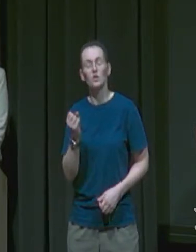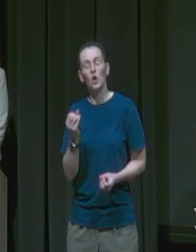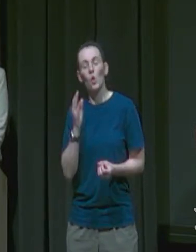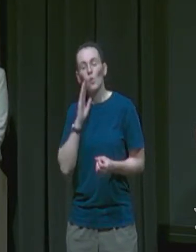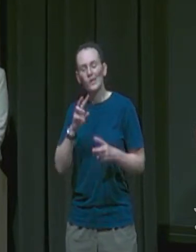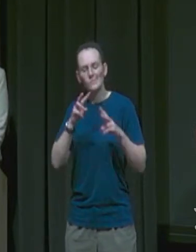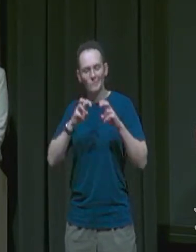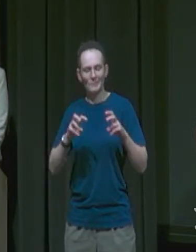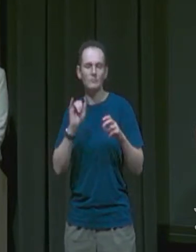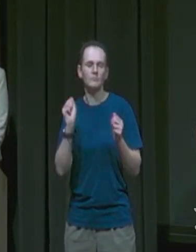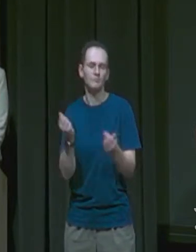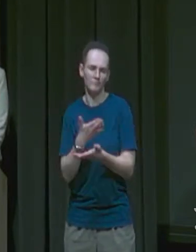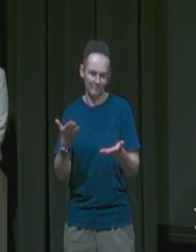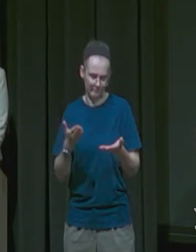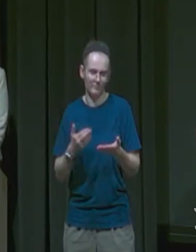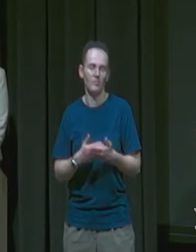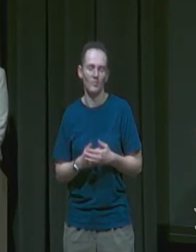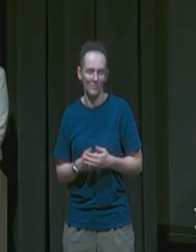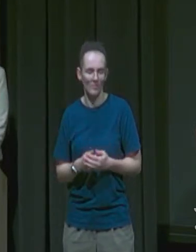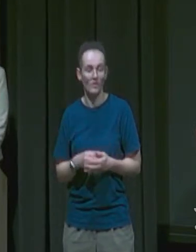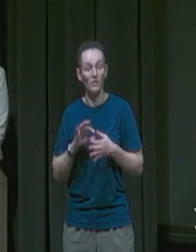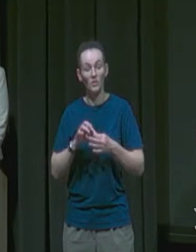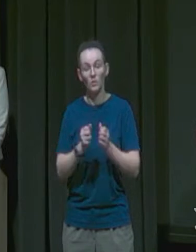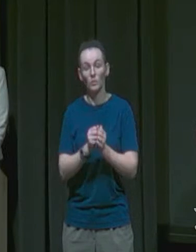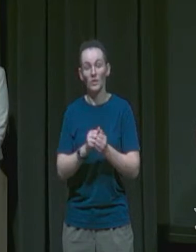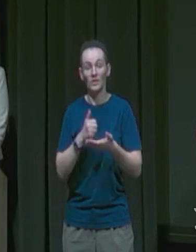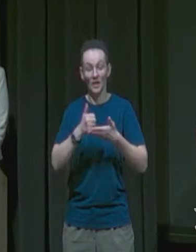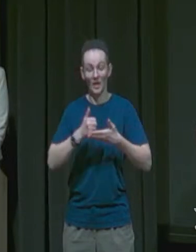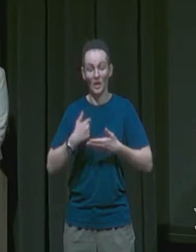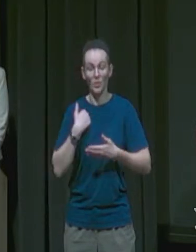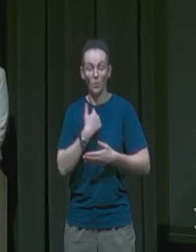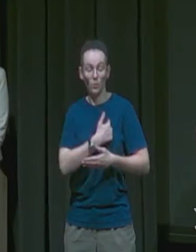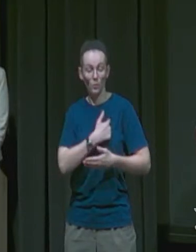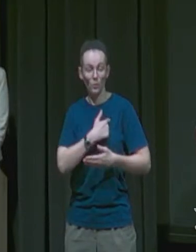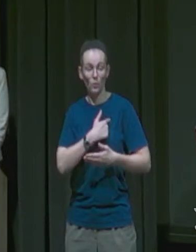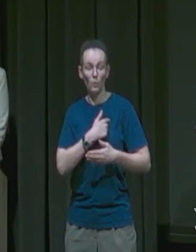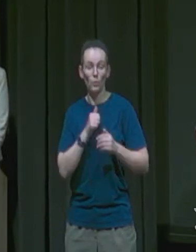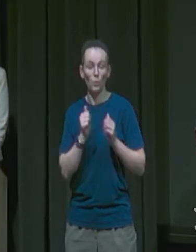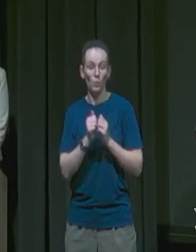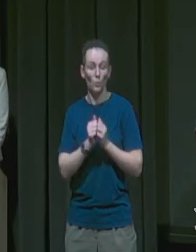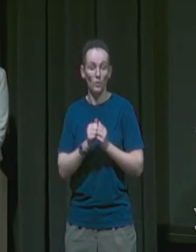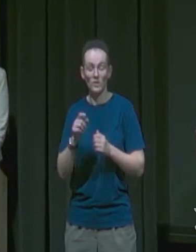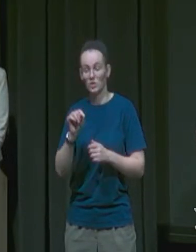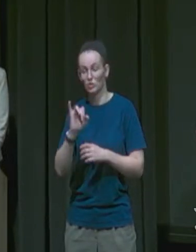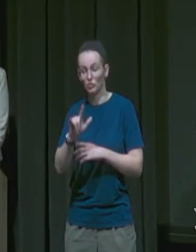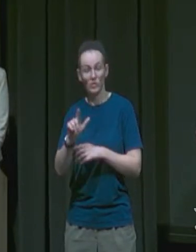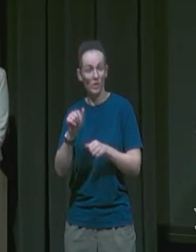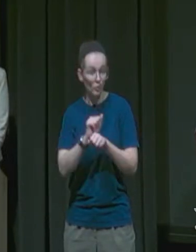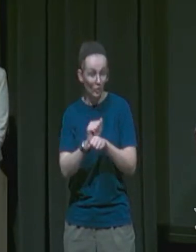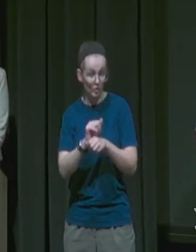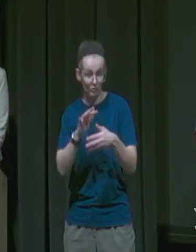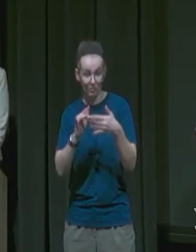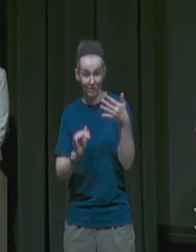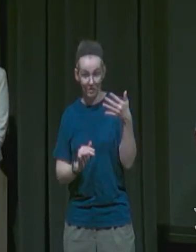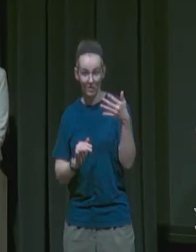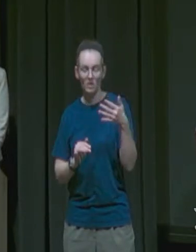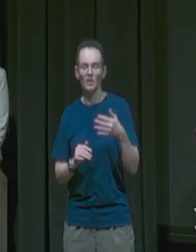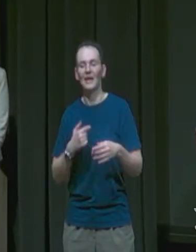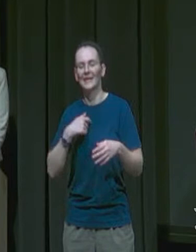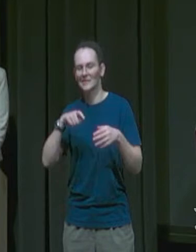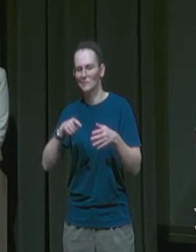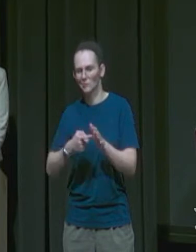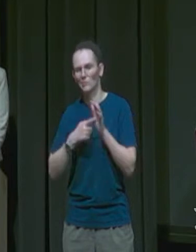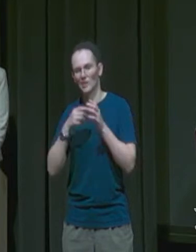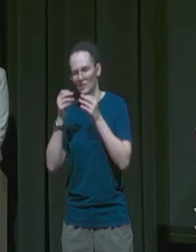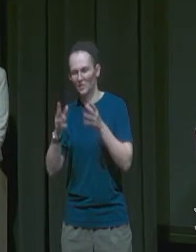at all of that. So in terms of helping us with trail work and all that, I have to give you the